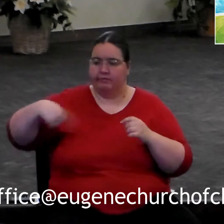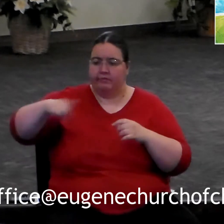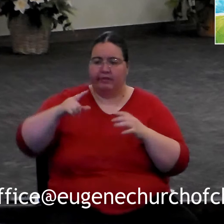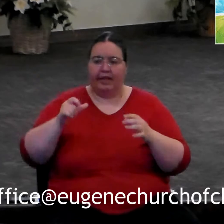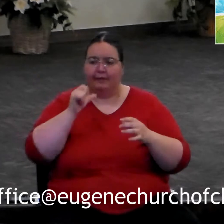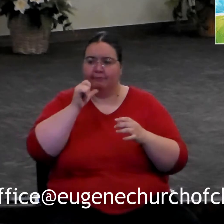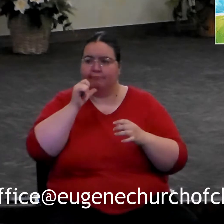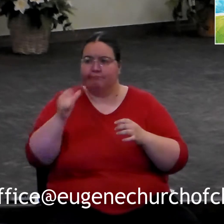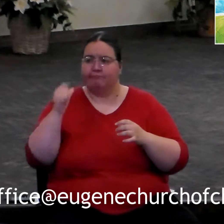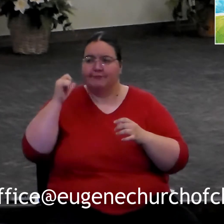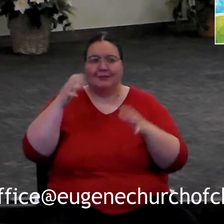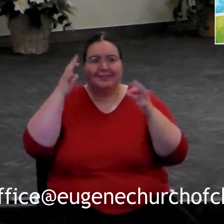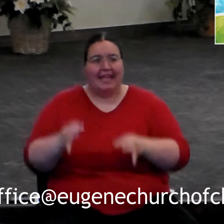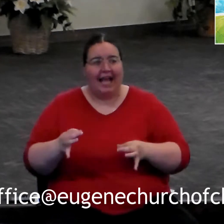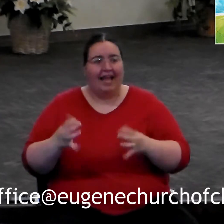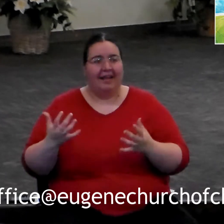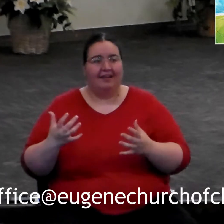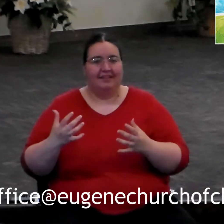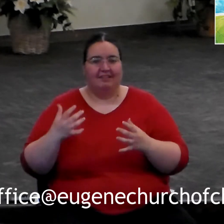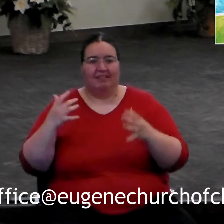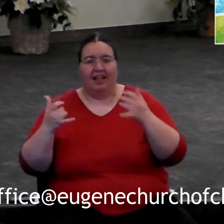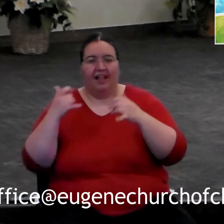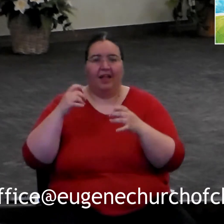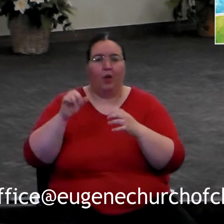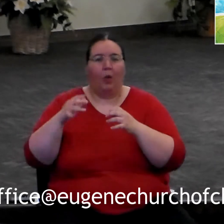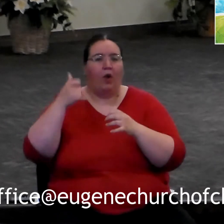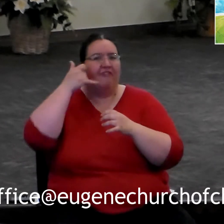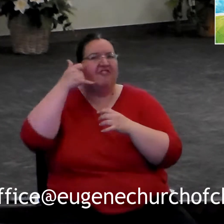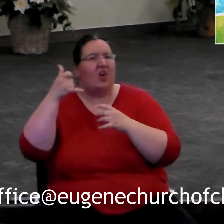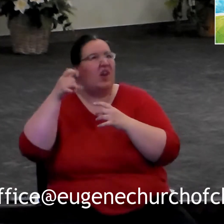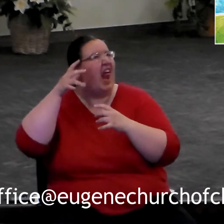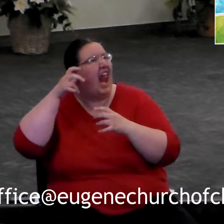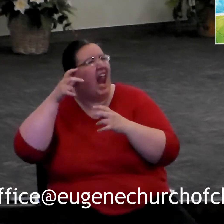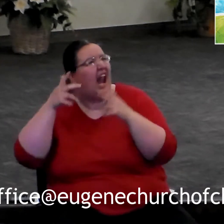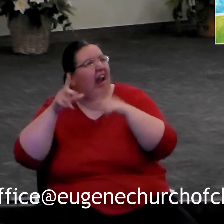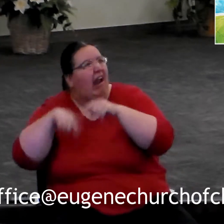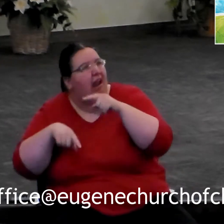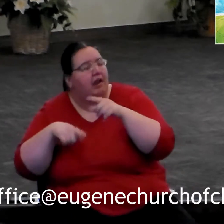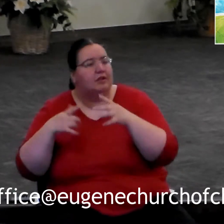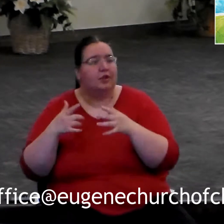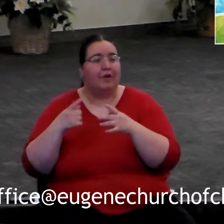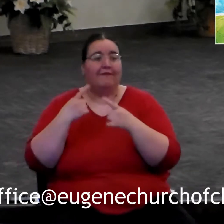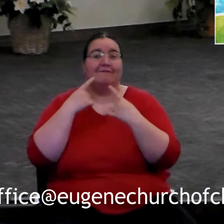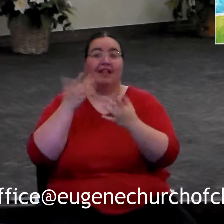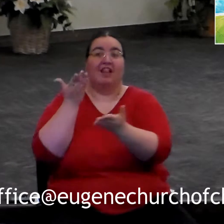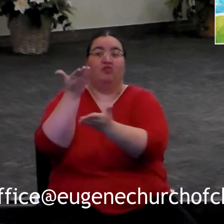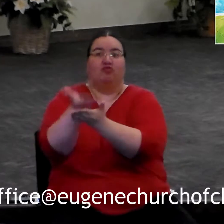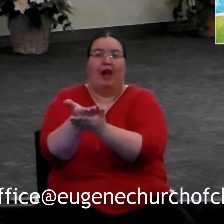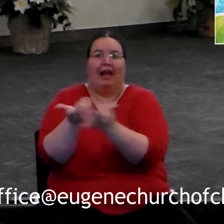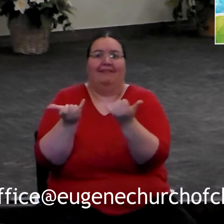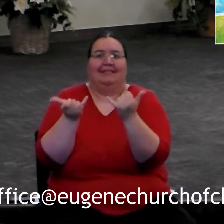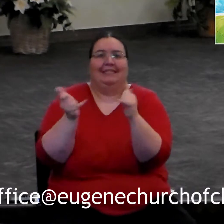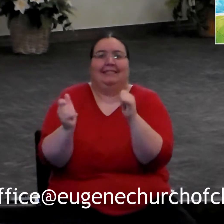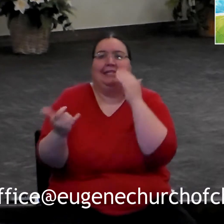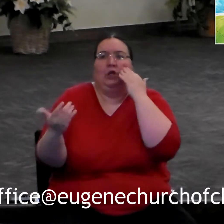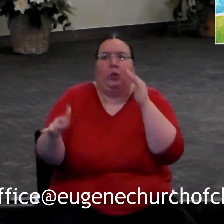Or if they are, it's getting broken up in signal. And we finally get there, and I still don't know what we're doing, and we get inside the theater, and no one knows what we're doing,